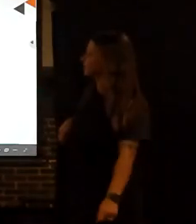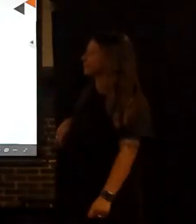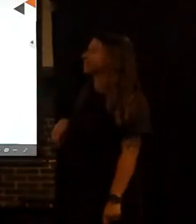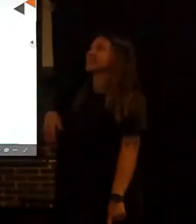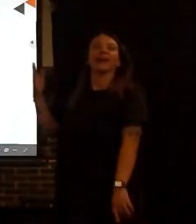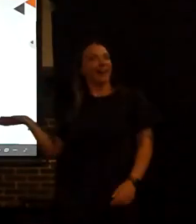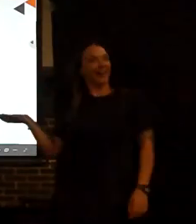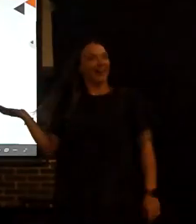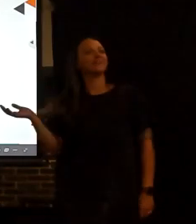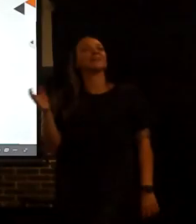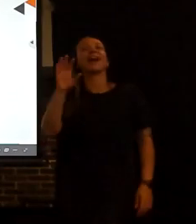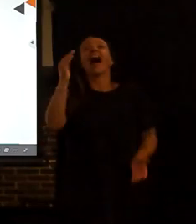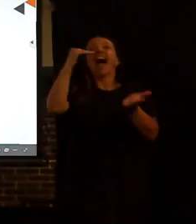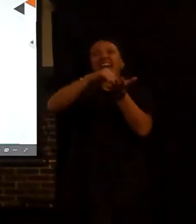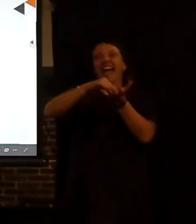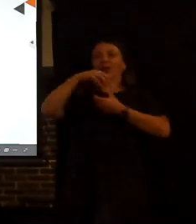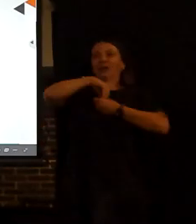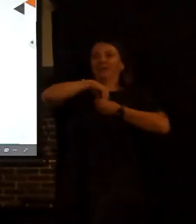this.